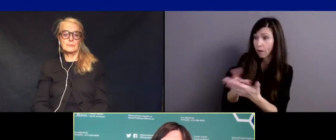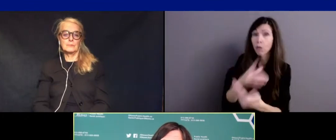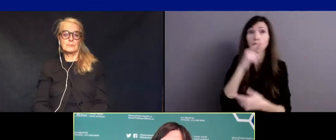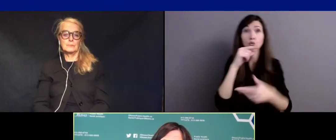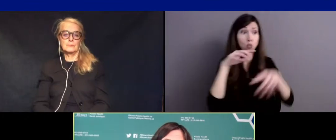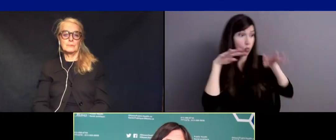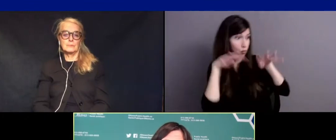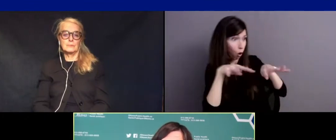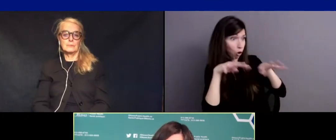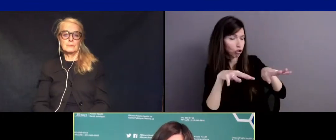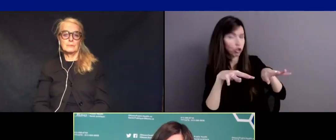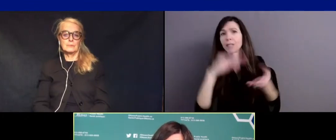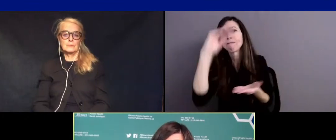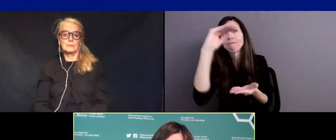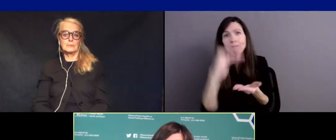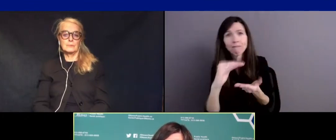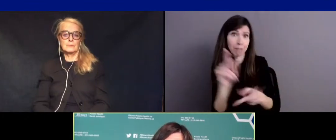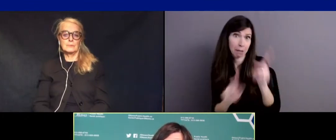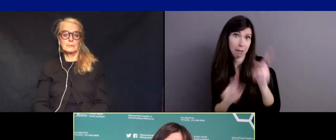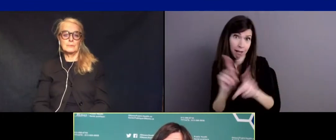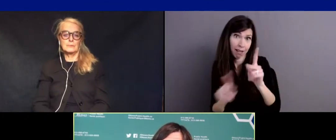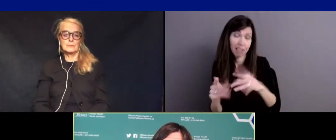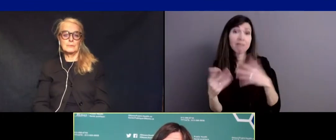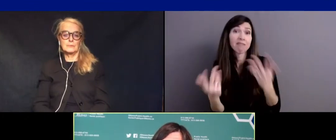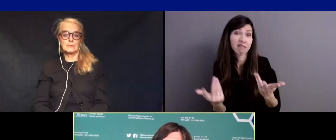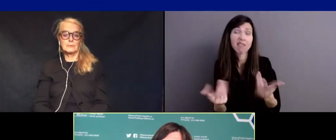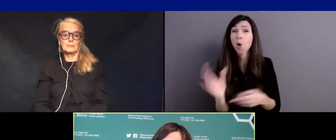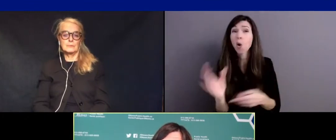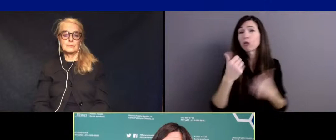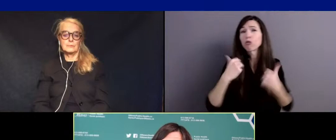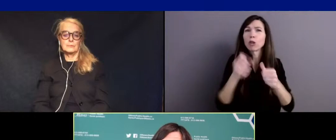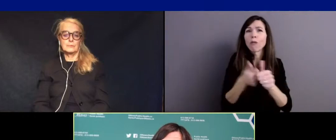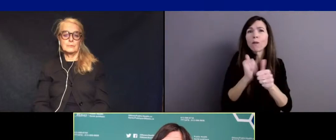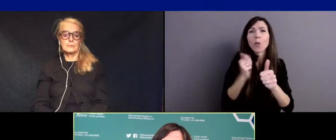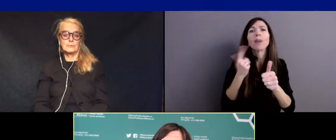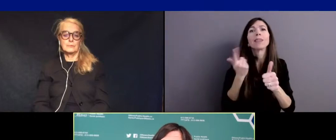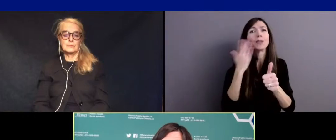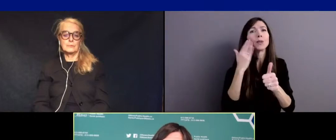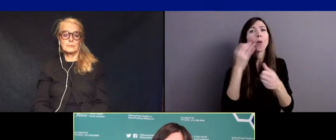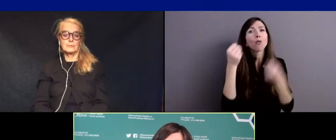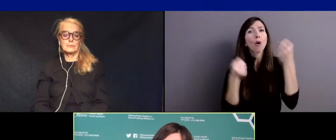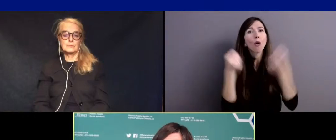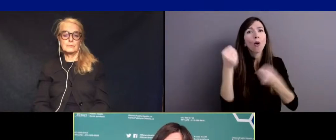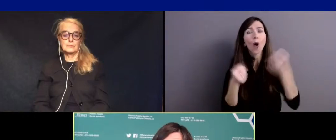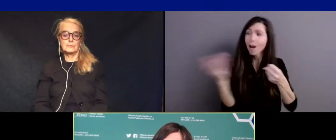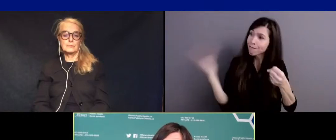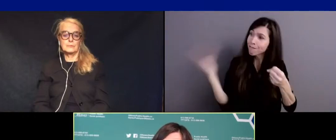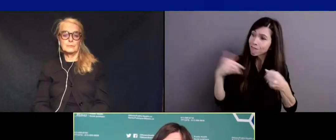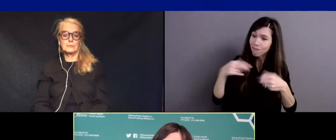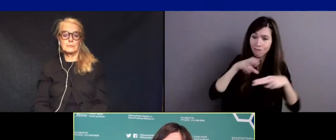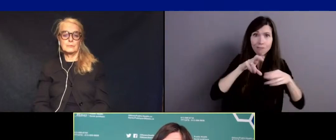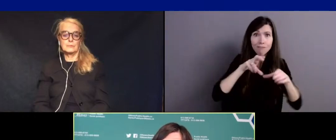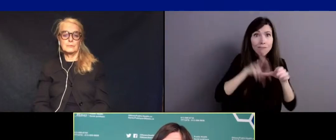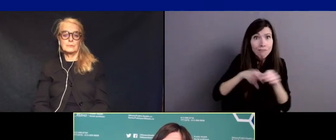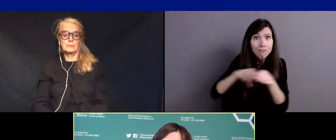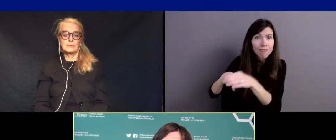activity. Avoid carpooling with those outside your household. Participate on only one